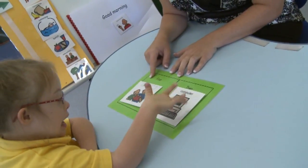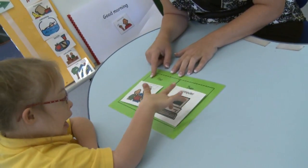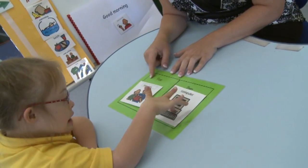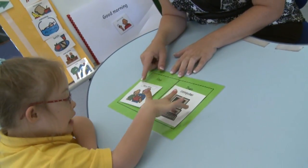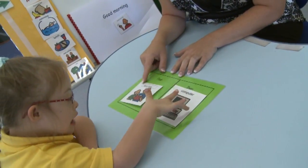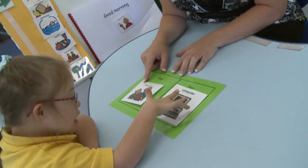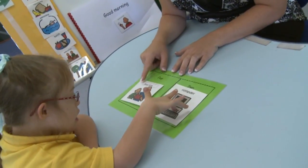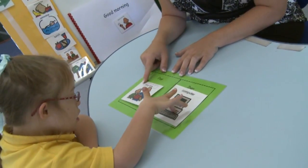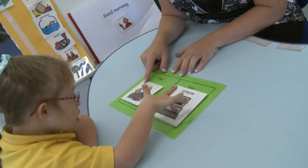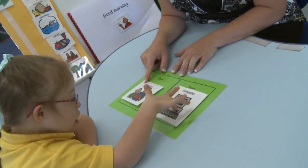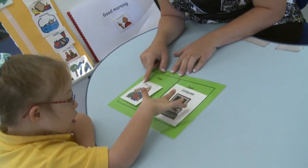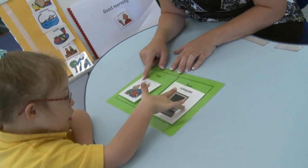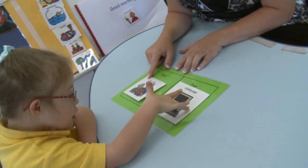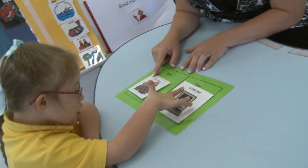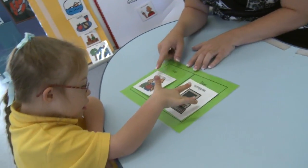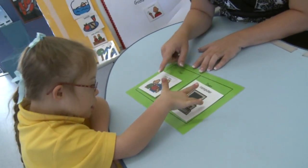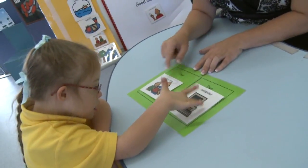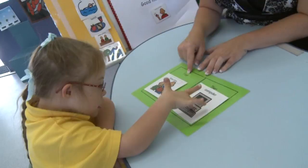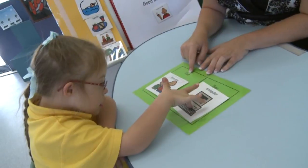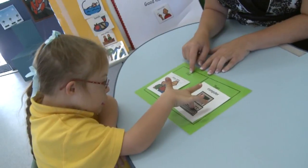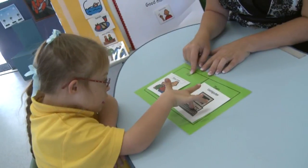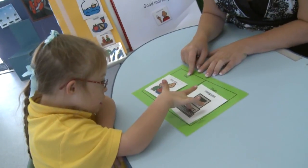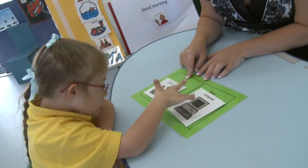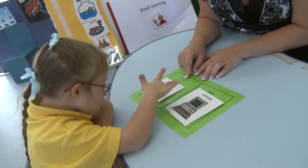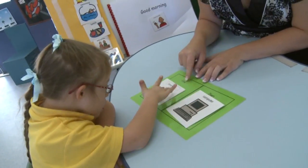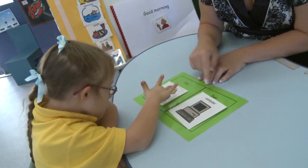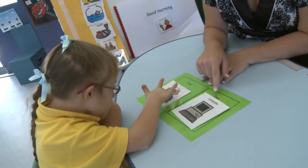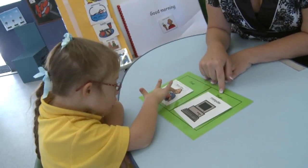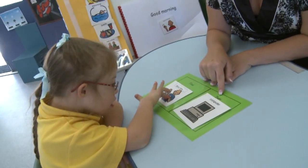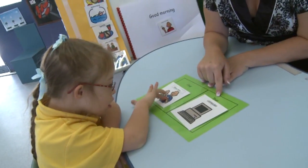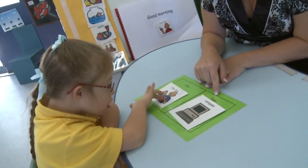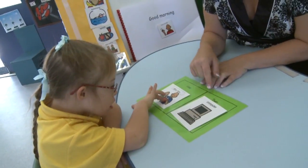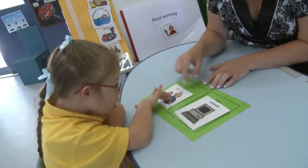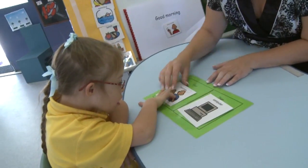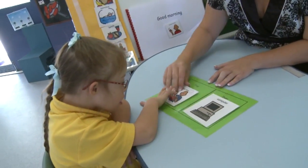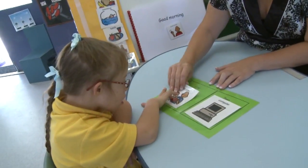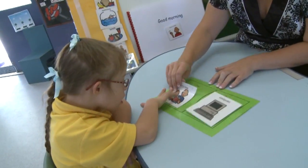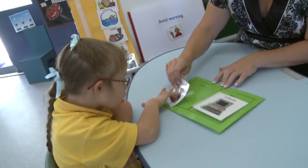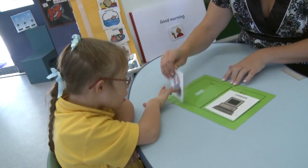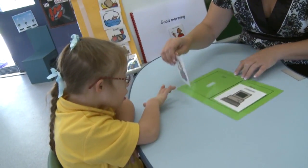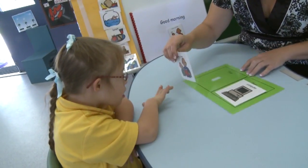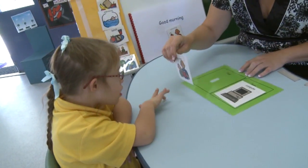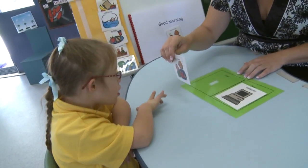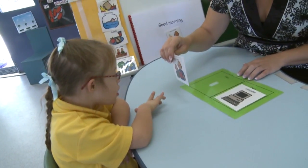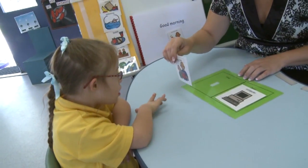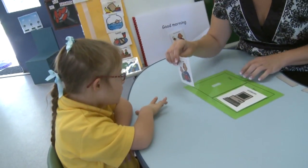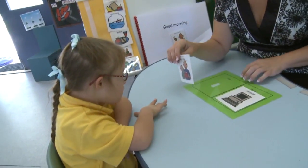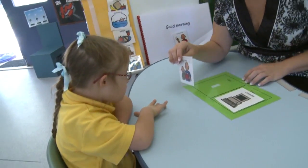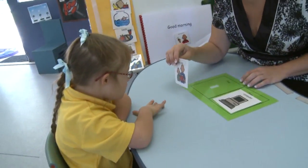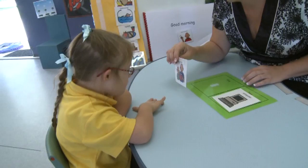Tiff a story? Yes, first story, then computer. So this one's first. Can you go and